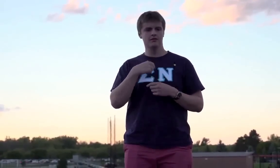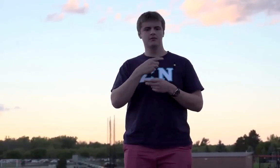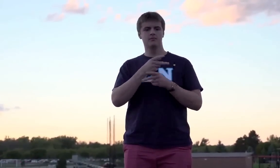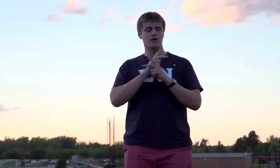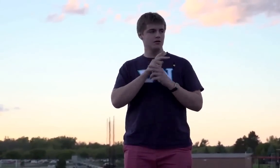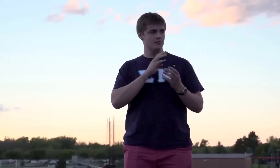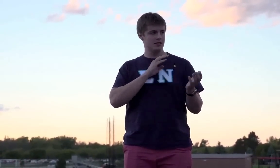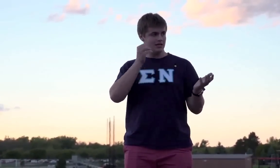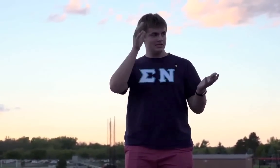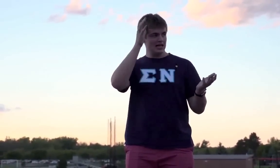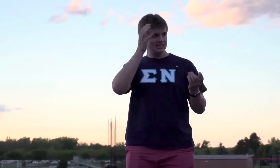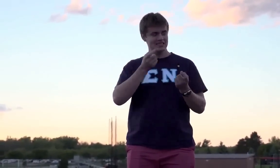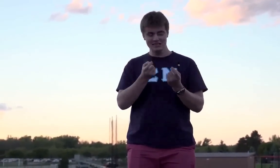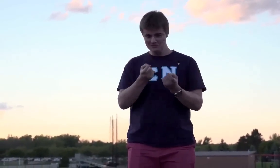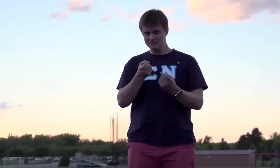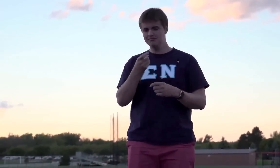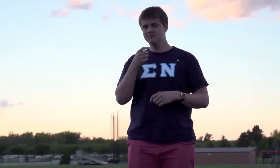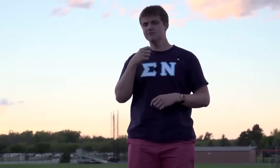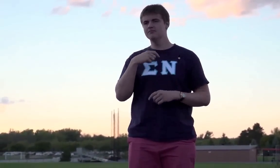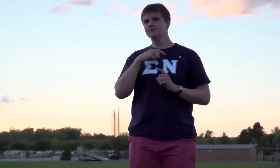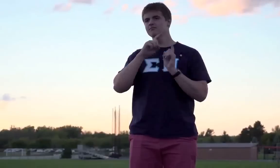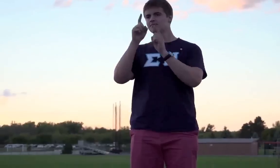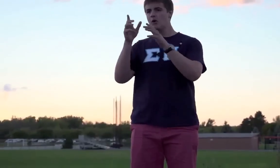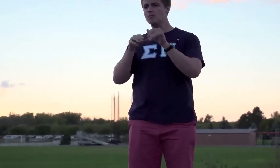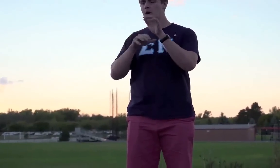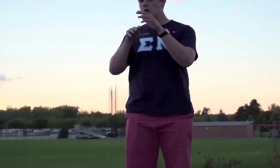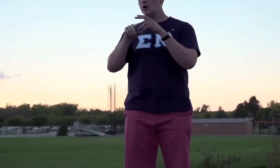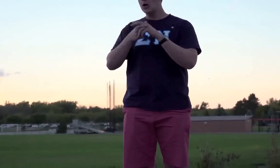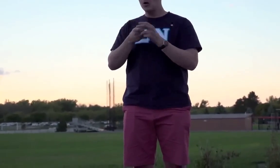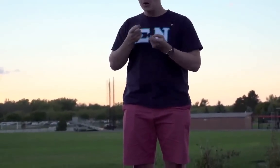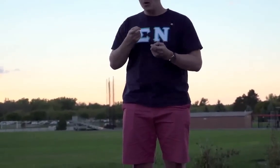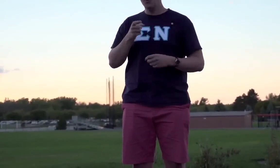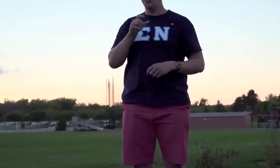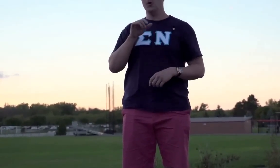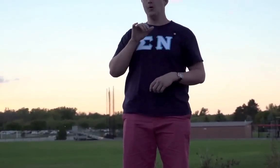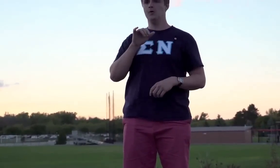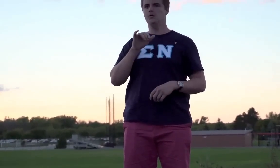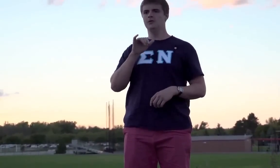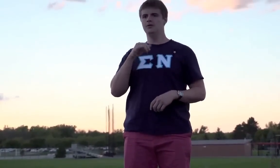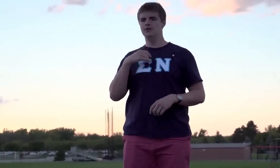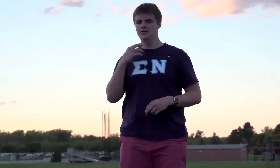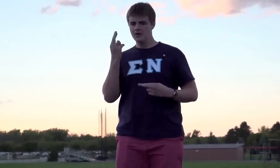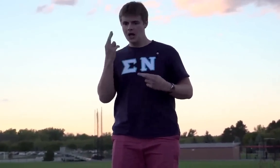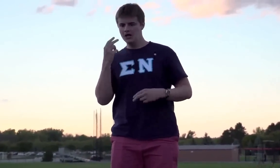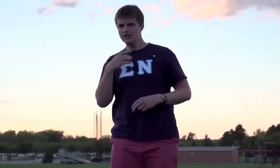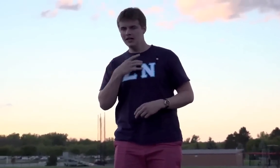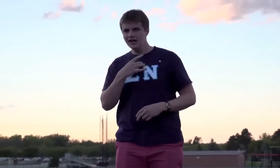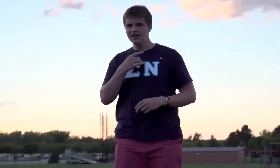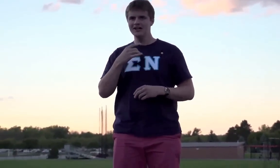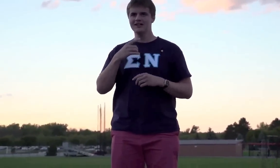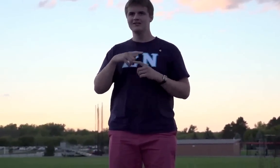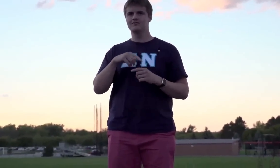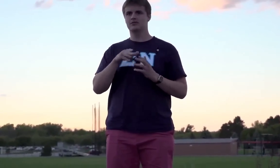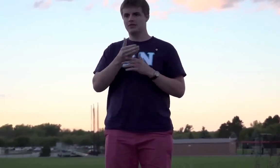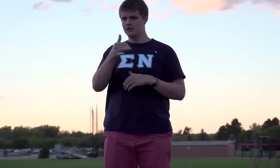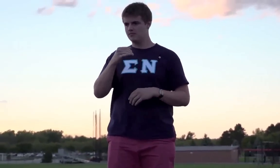So I borrowed Ben's dad's skis and tried it, and I realized that I liked